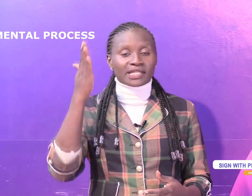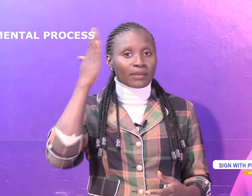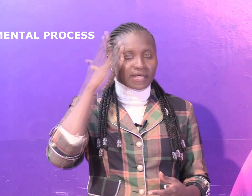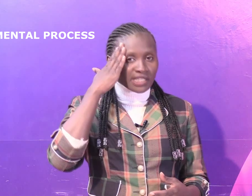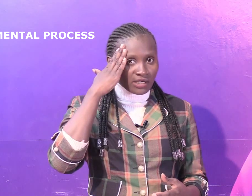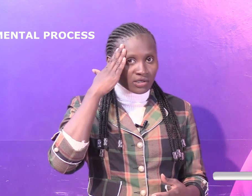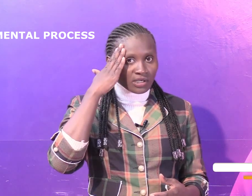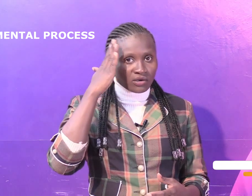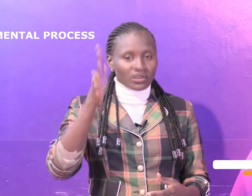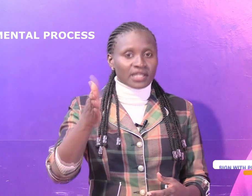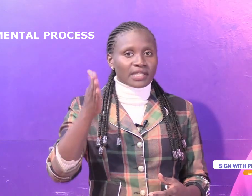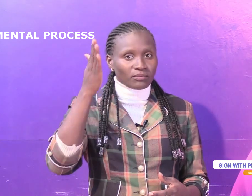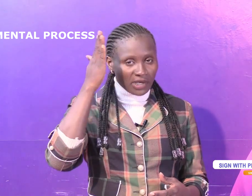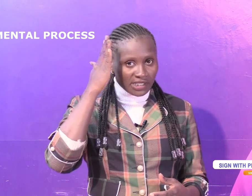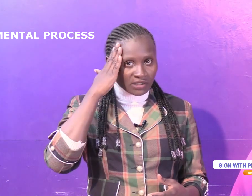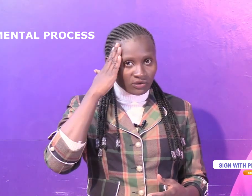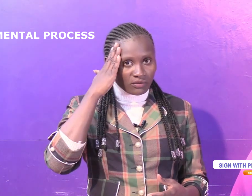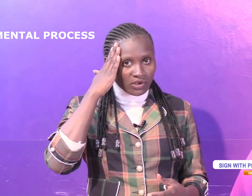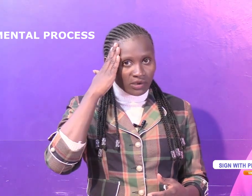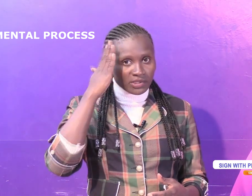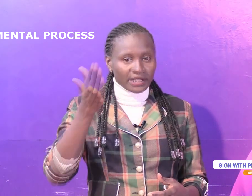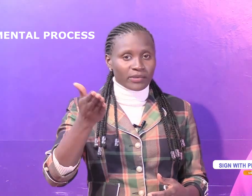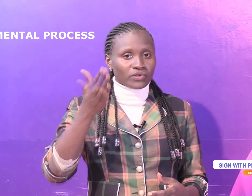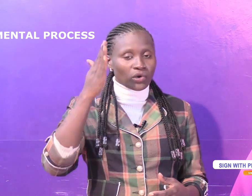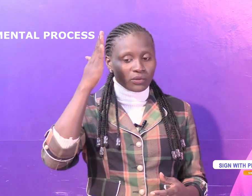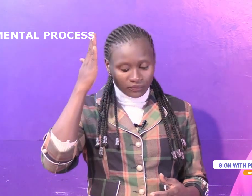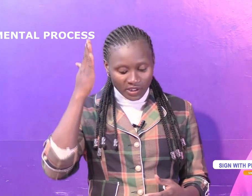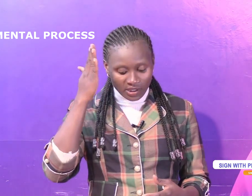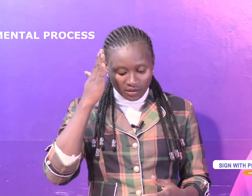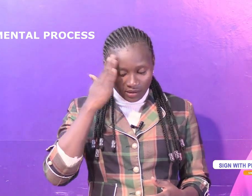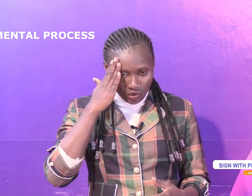here on the same place that you have been tapping. So no.